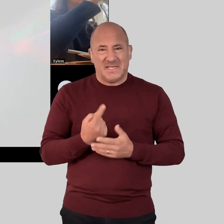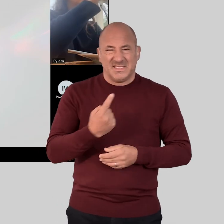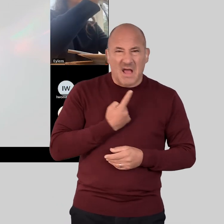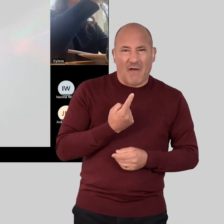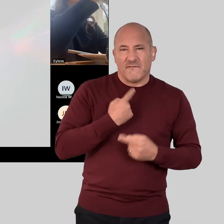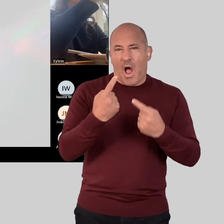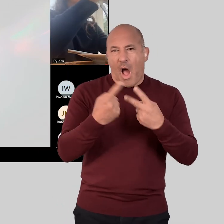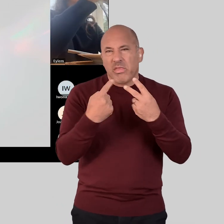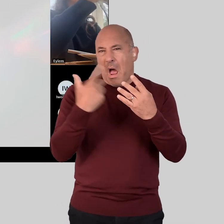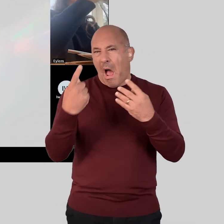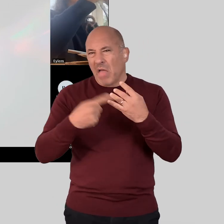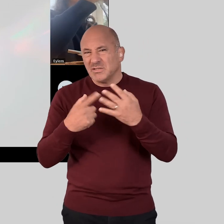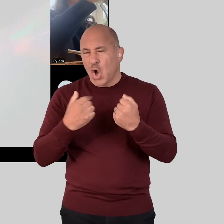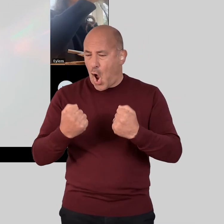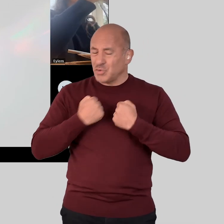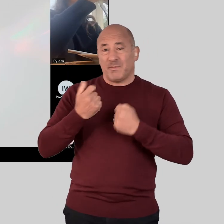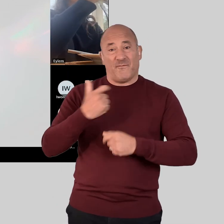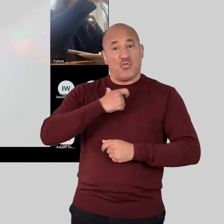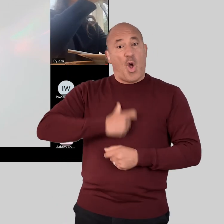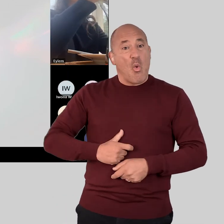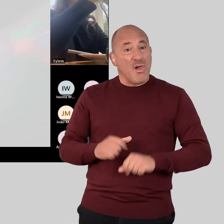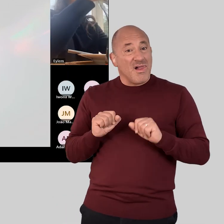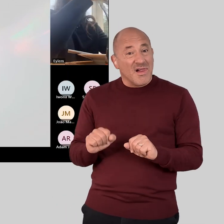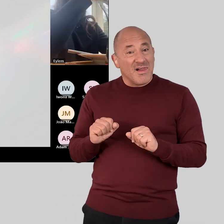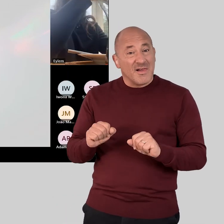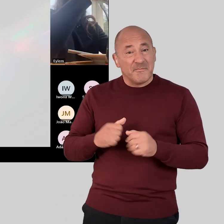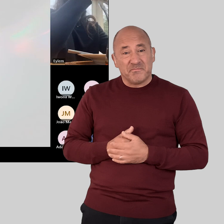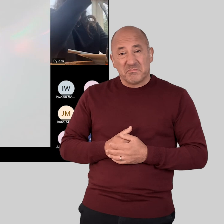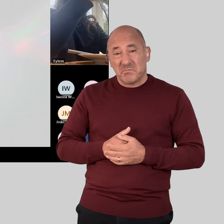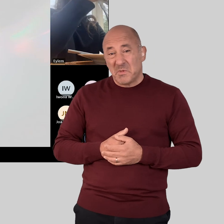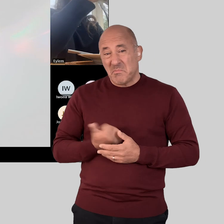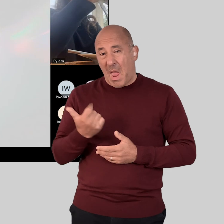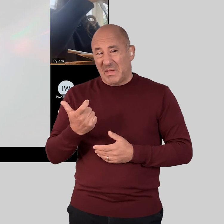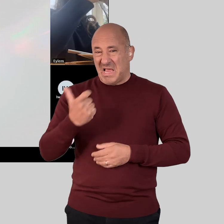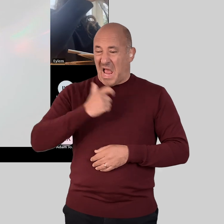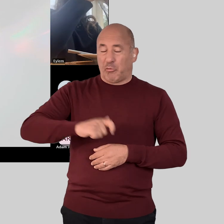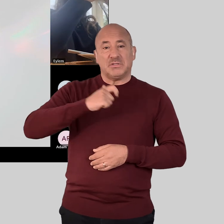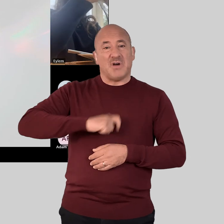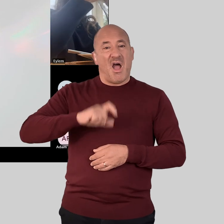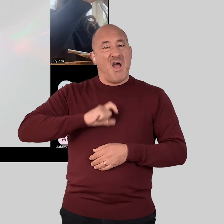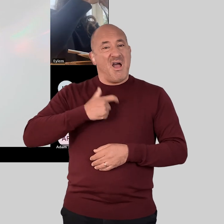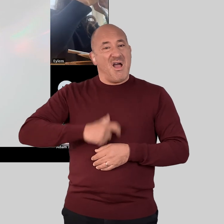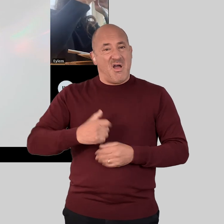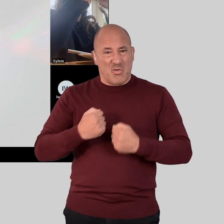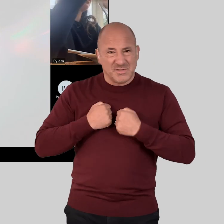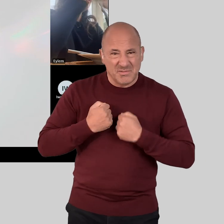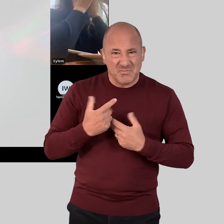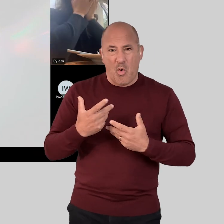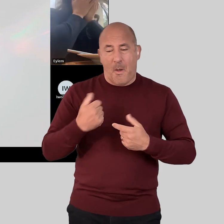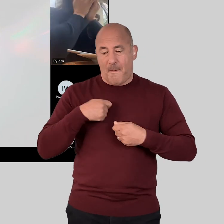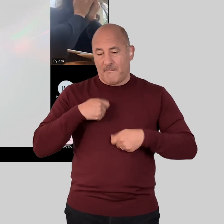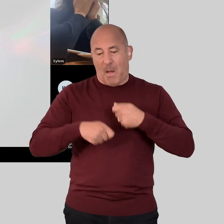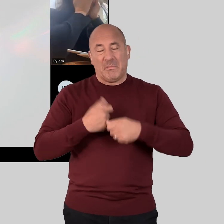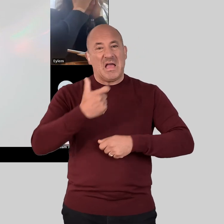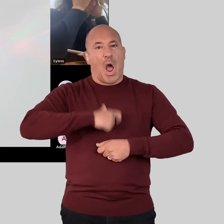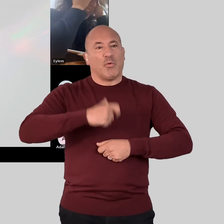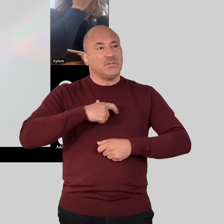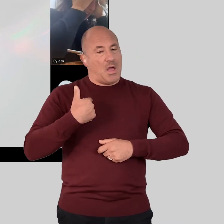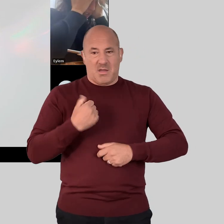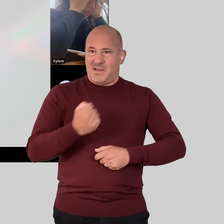another. Under self, other, and others, ownership of a role. Could be also ownership to